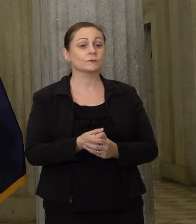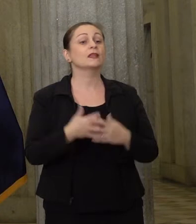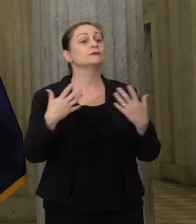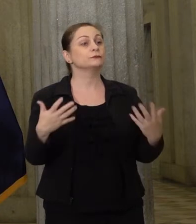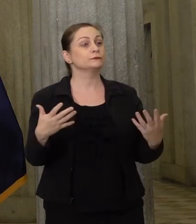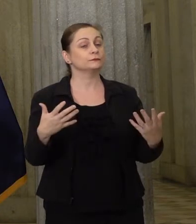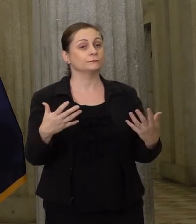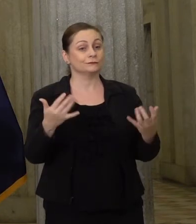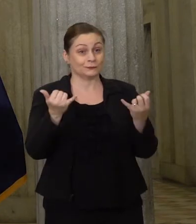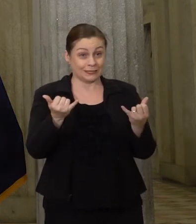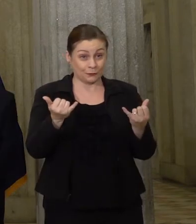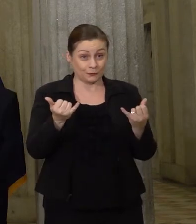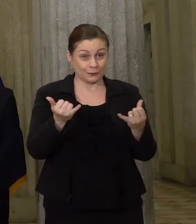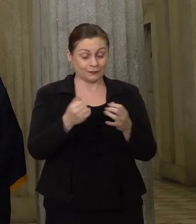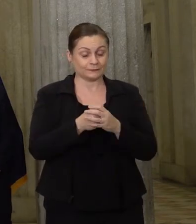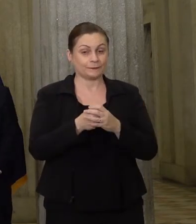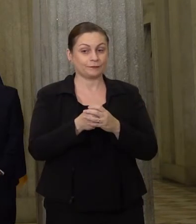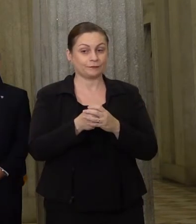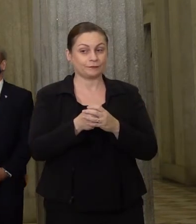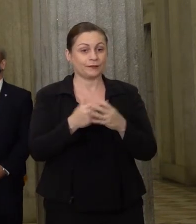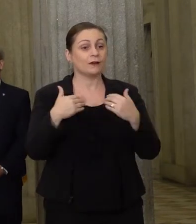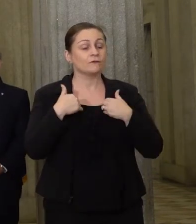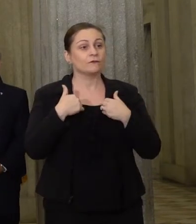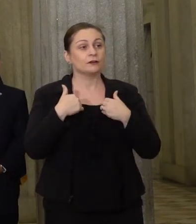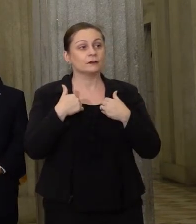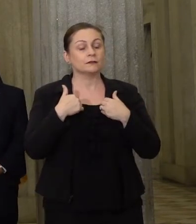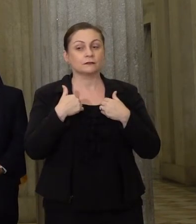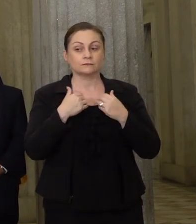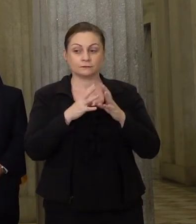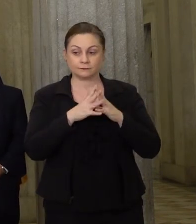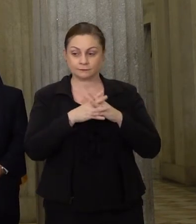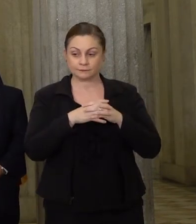So currently, there